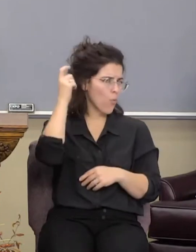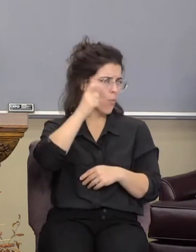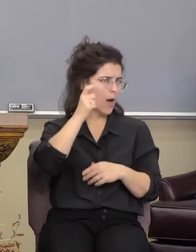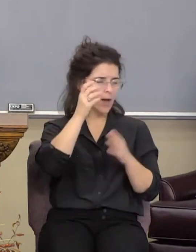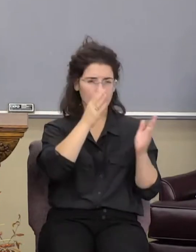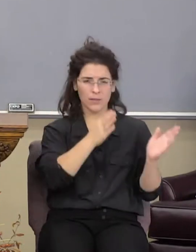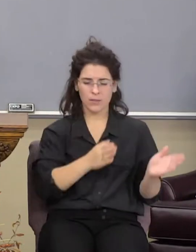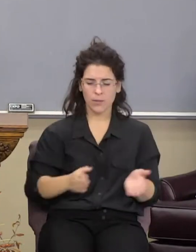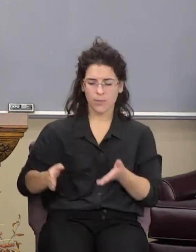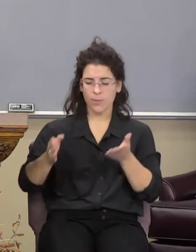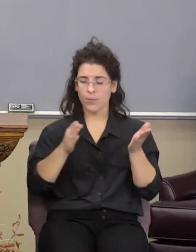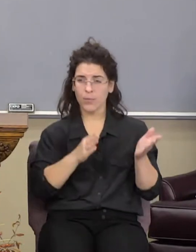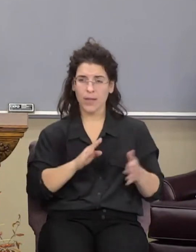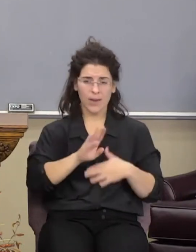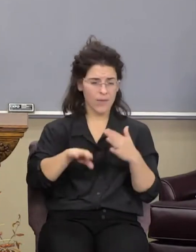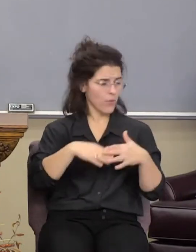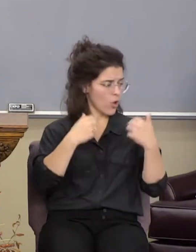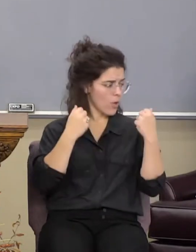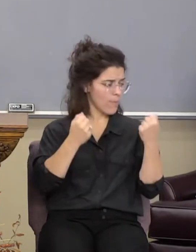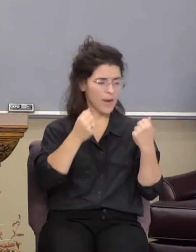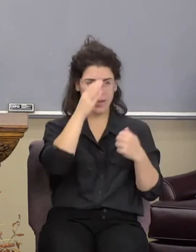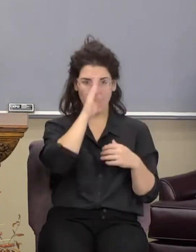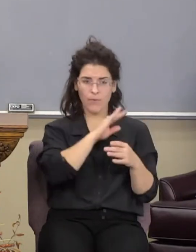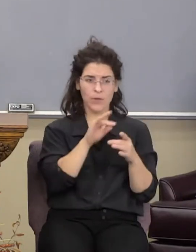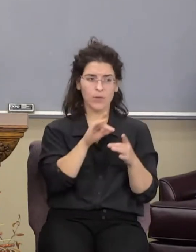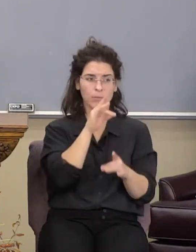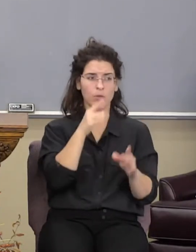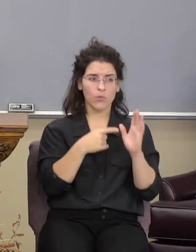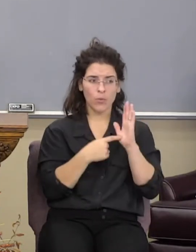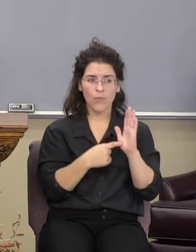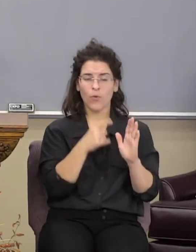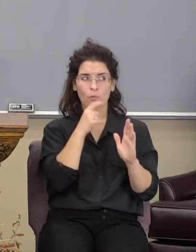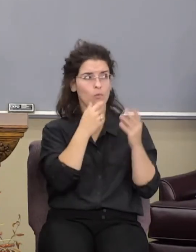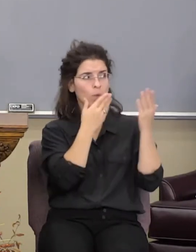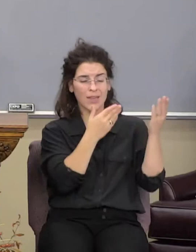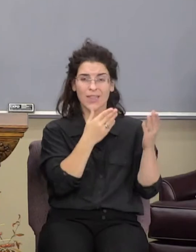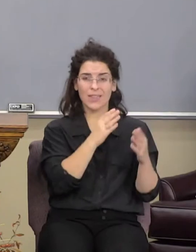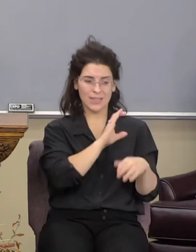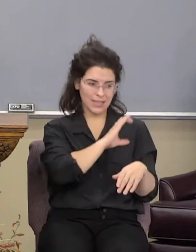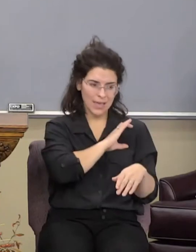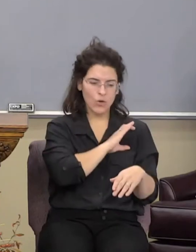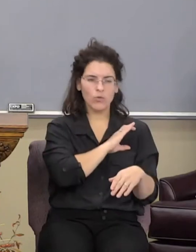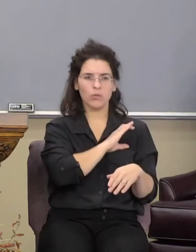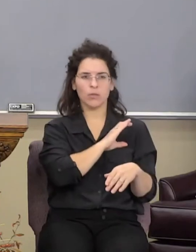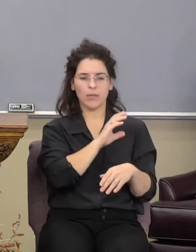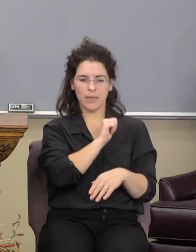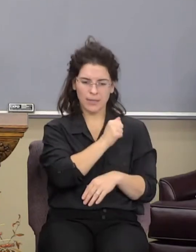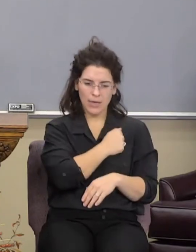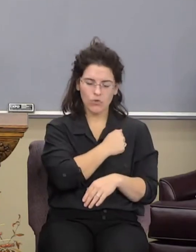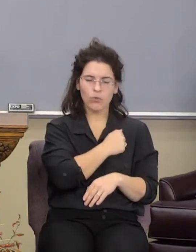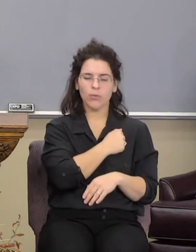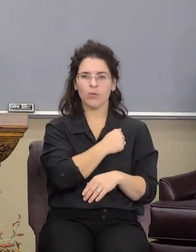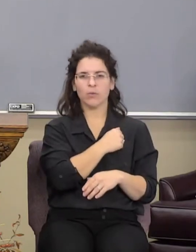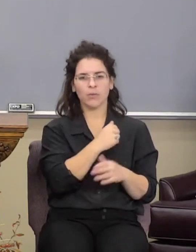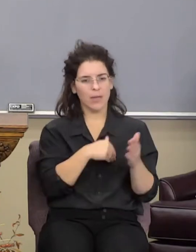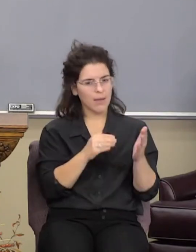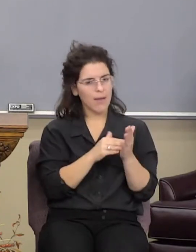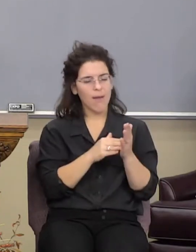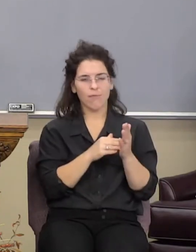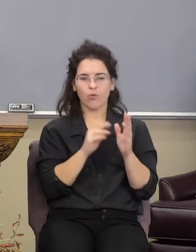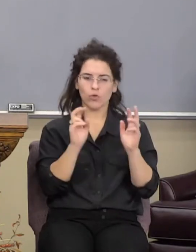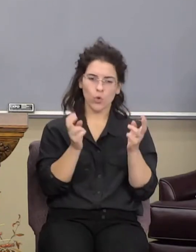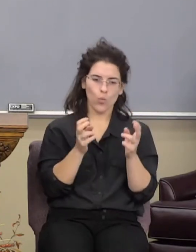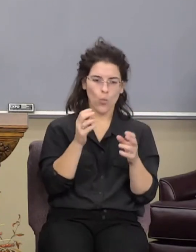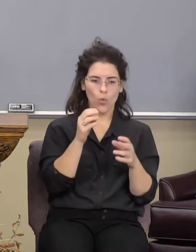spiritual revelation and manifestation of who He is, His character, His attributes. Again, those are,